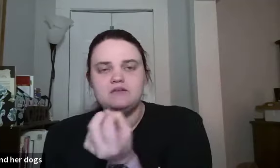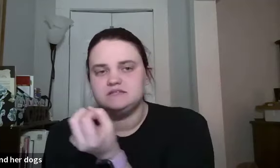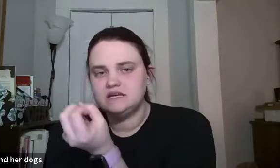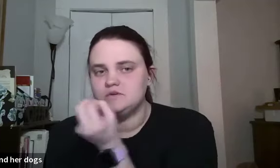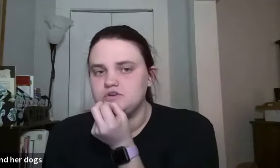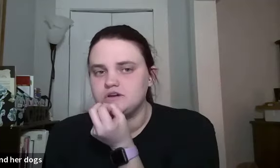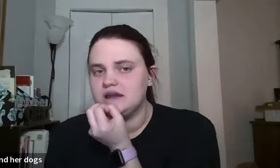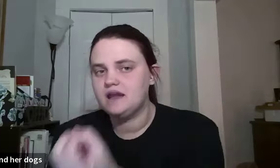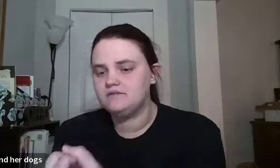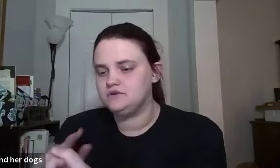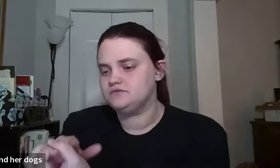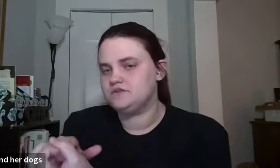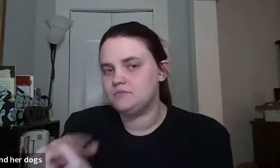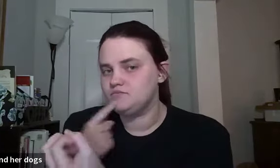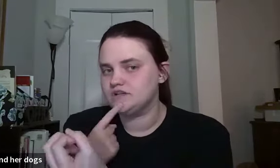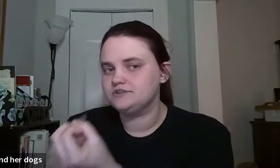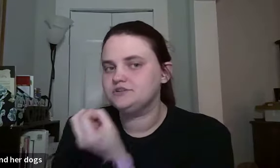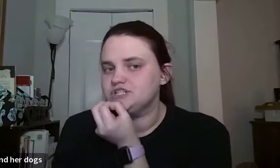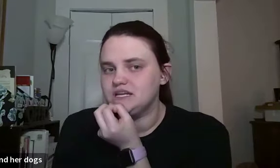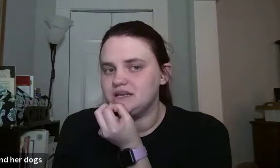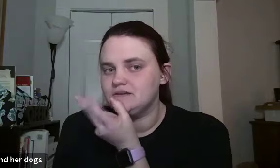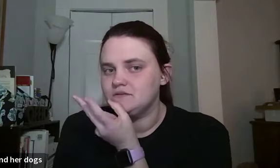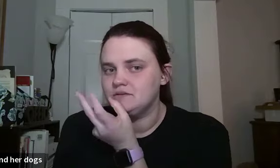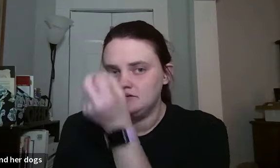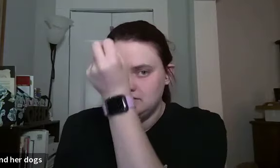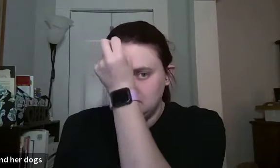this time though, you're going to have your thumb rest on your chin.